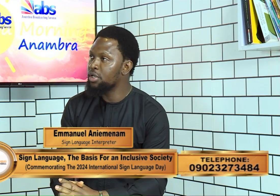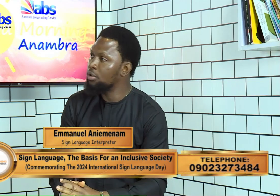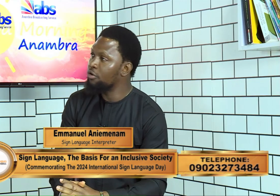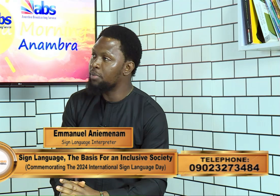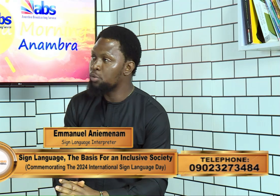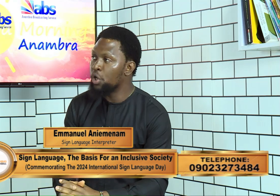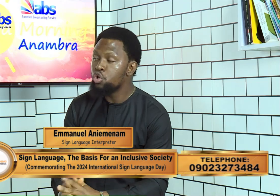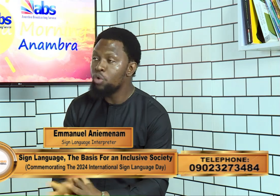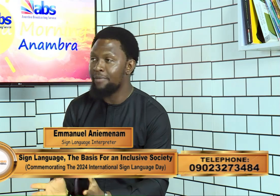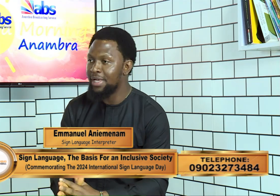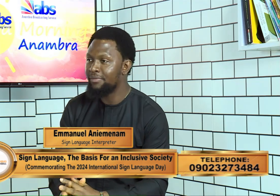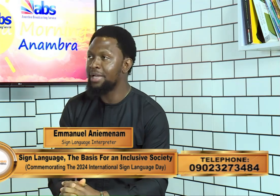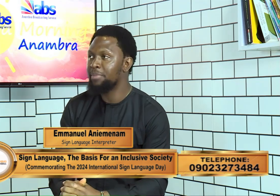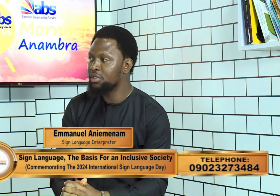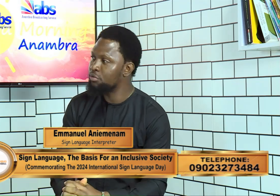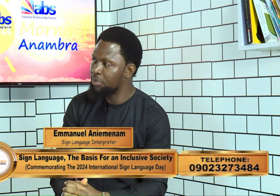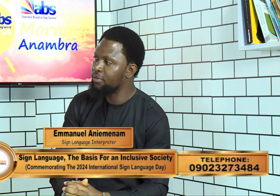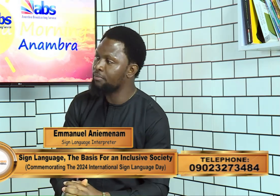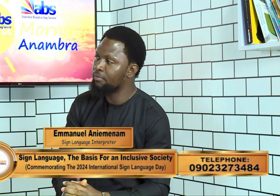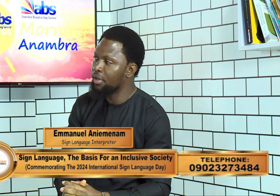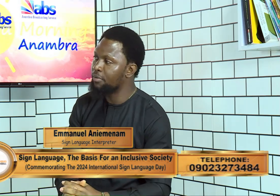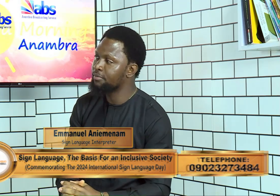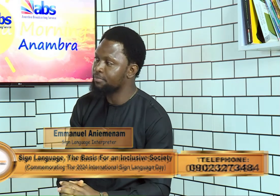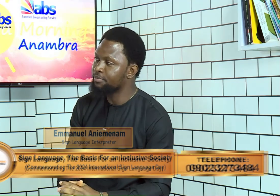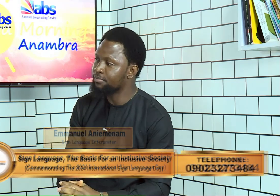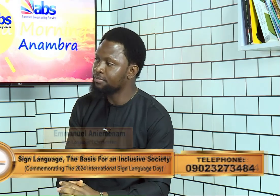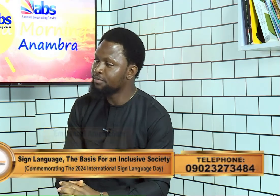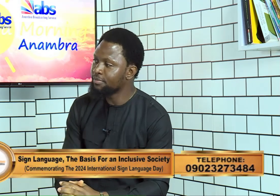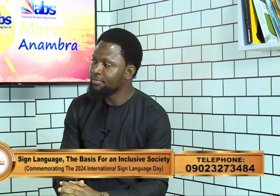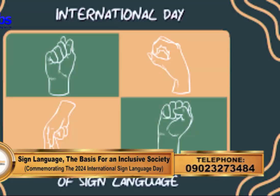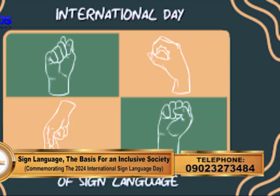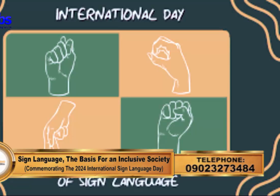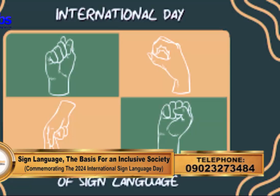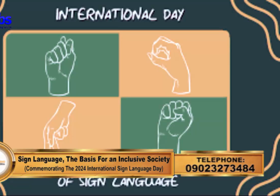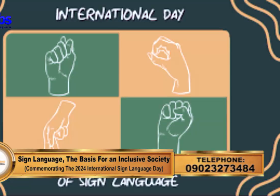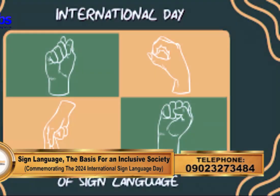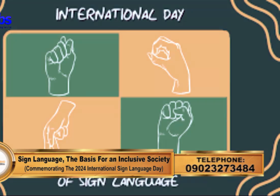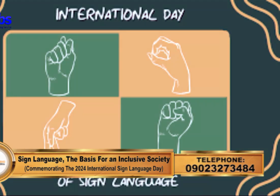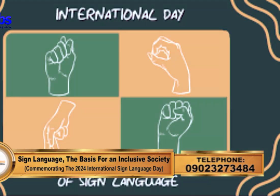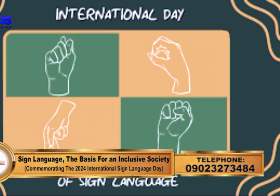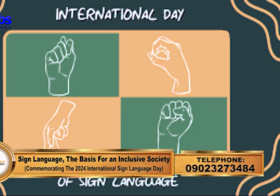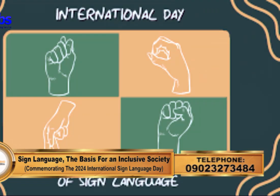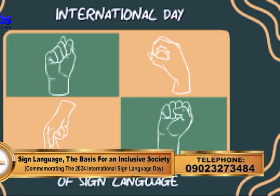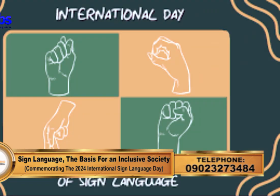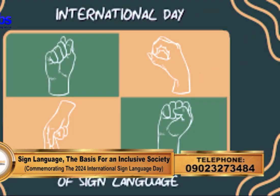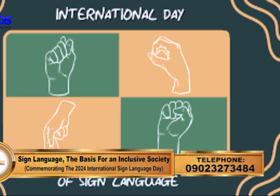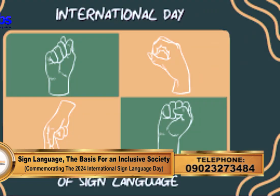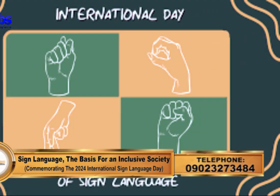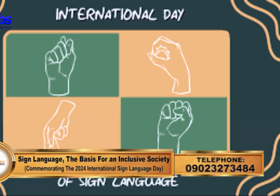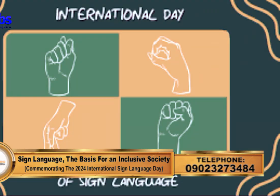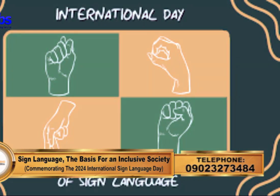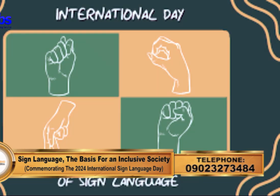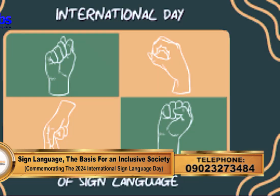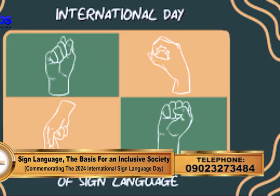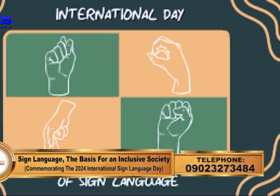well take you to a lot of places where you have never imagined to be. Yeah. Okay, coming back to you, Barrister, you made mention of a whole lot where sign language